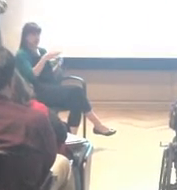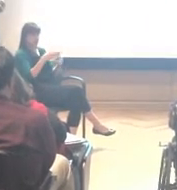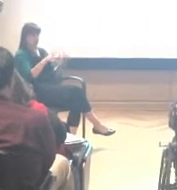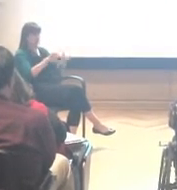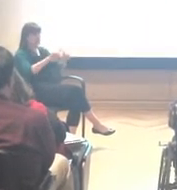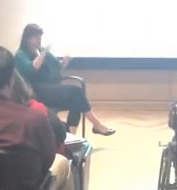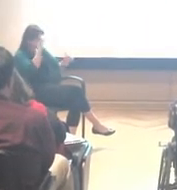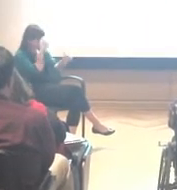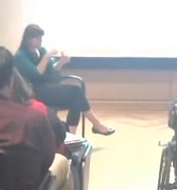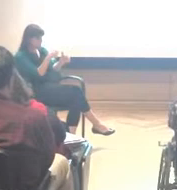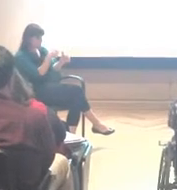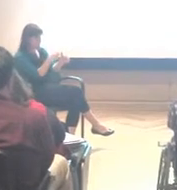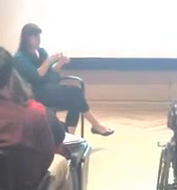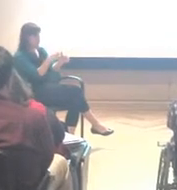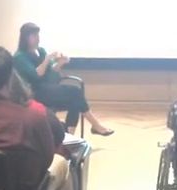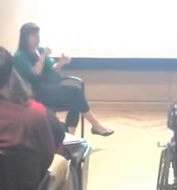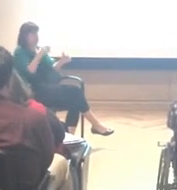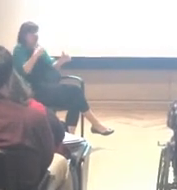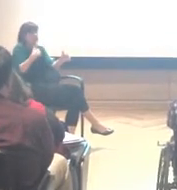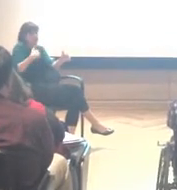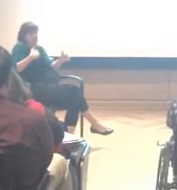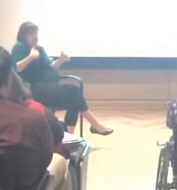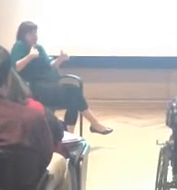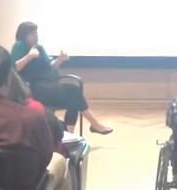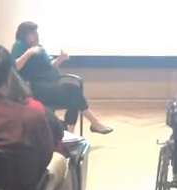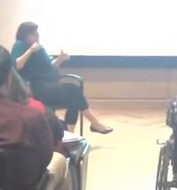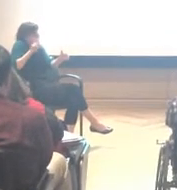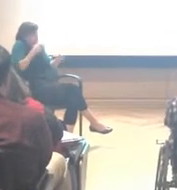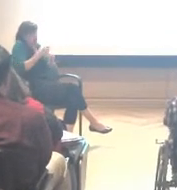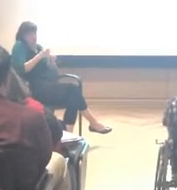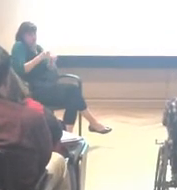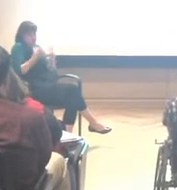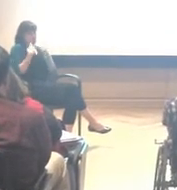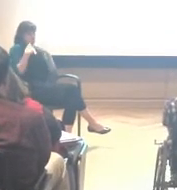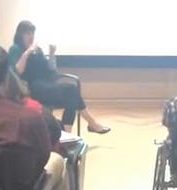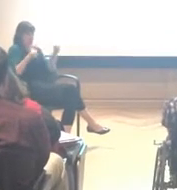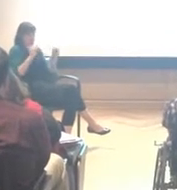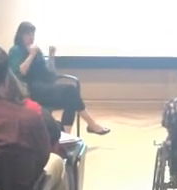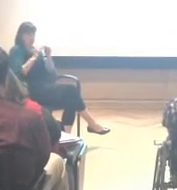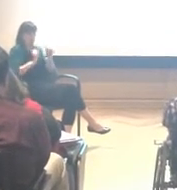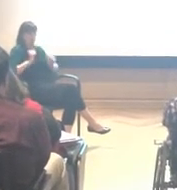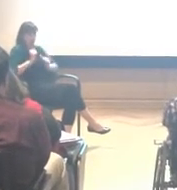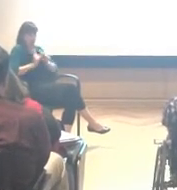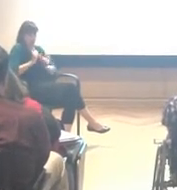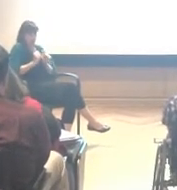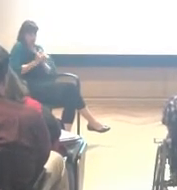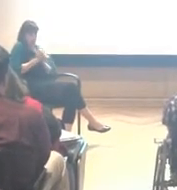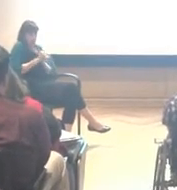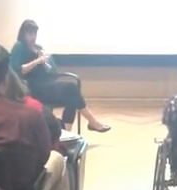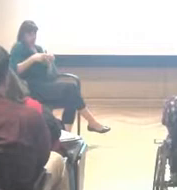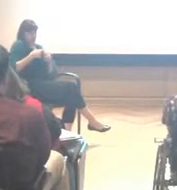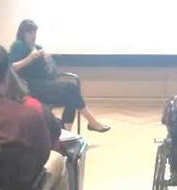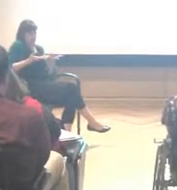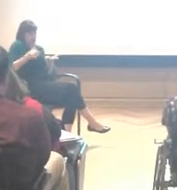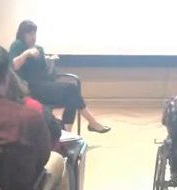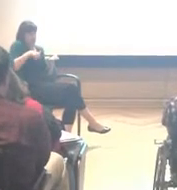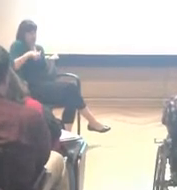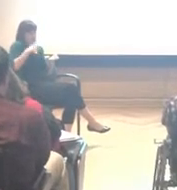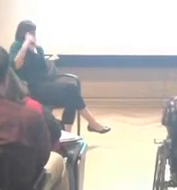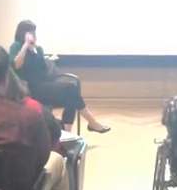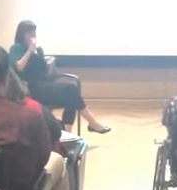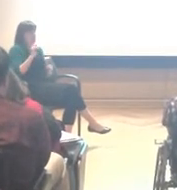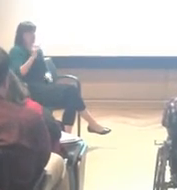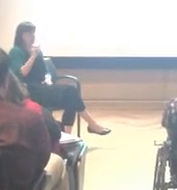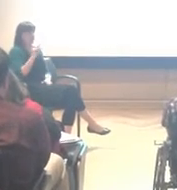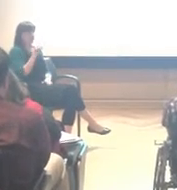remember, he had to make those work. So he was much more aggressive than we would ever have been here, because